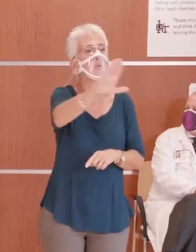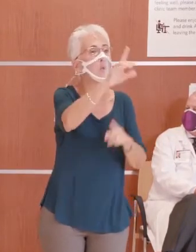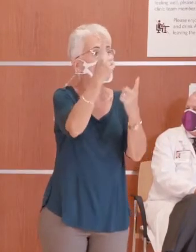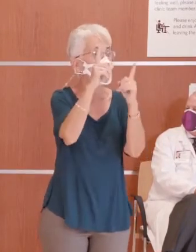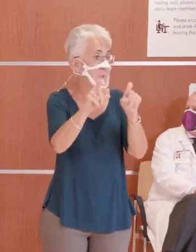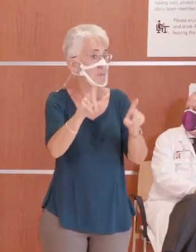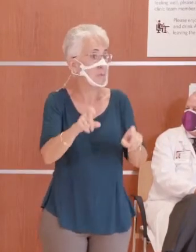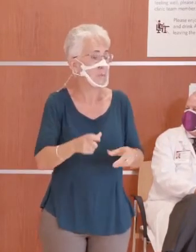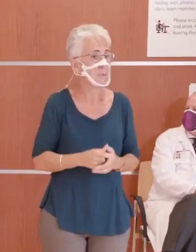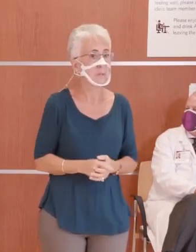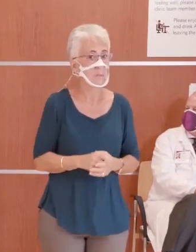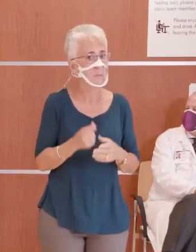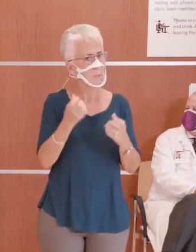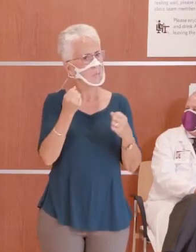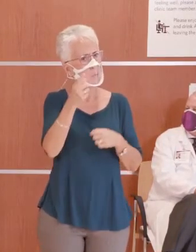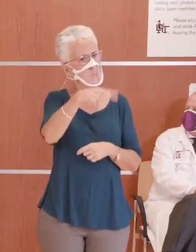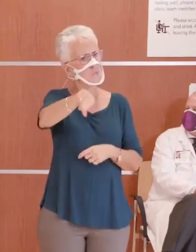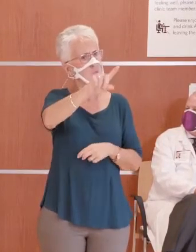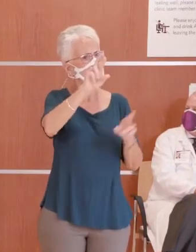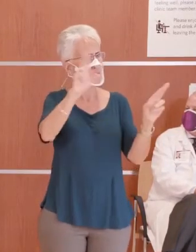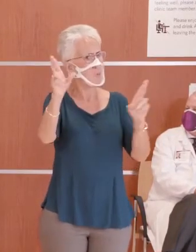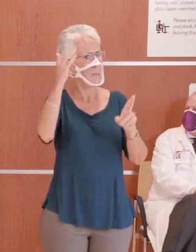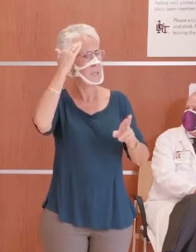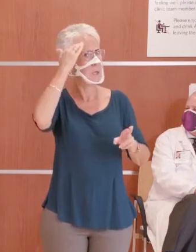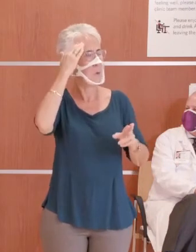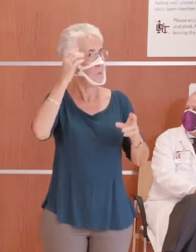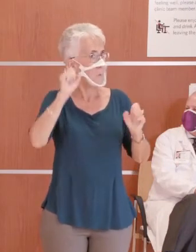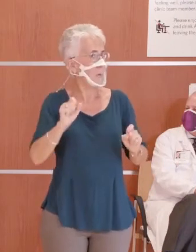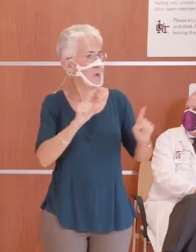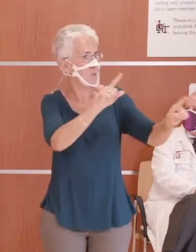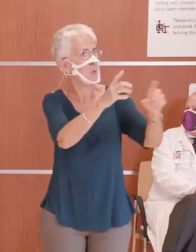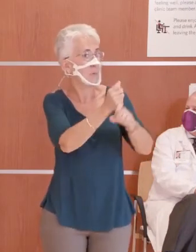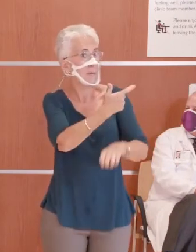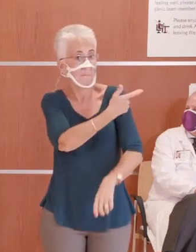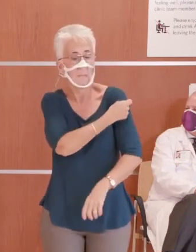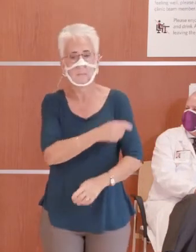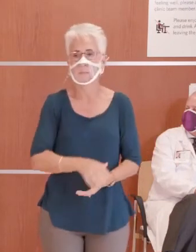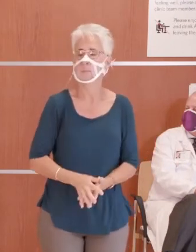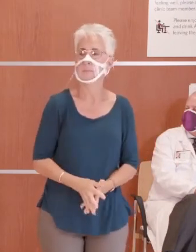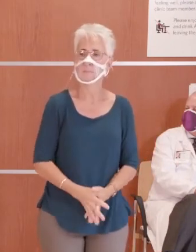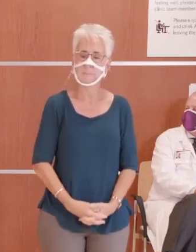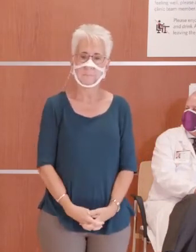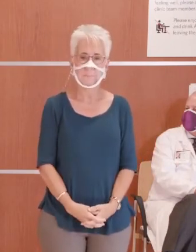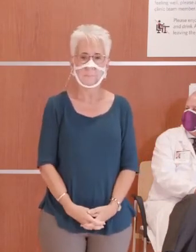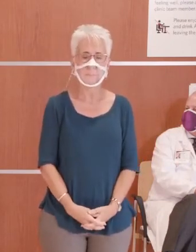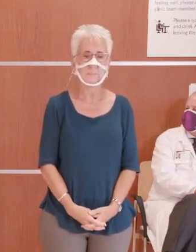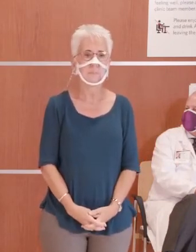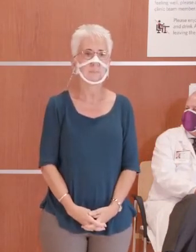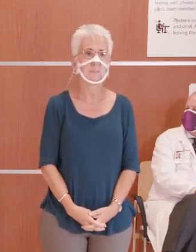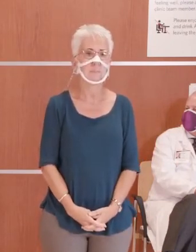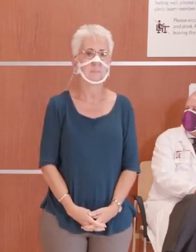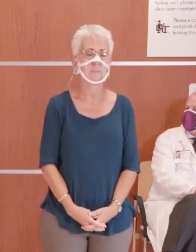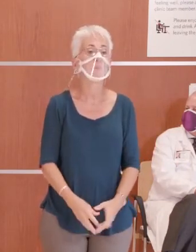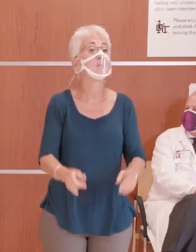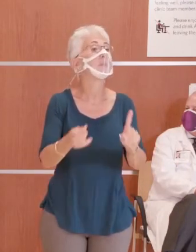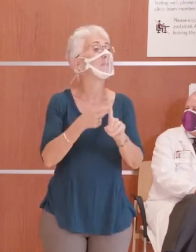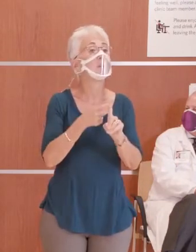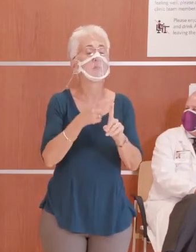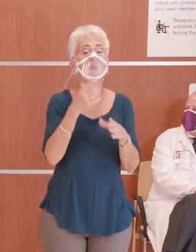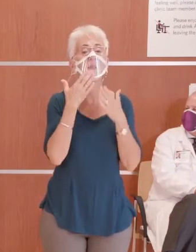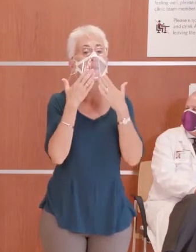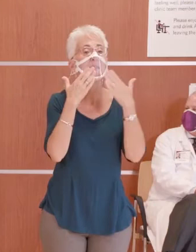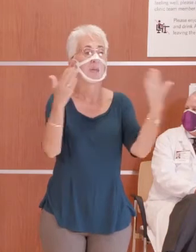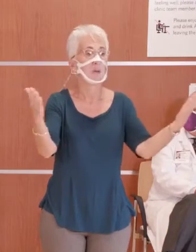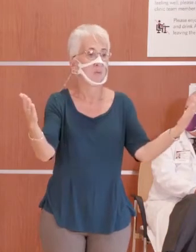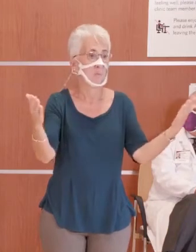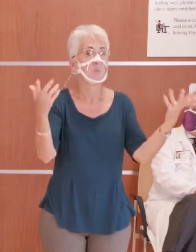have the information that you need to get vaccinated. First of all, I want to give a heartfelt thank you to those